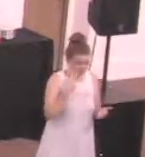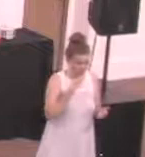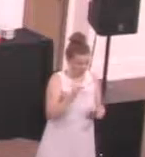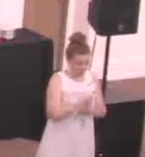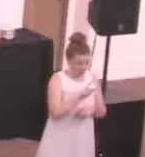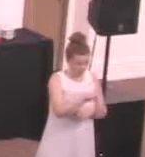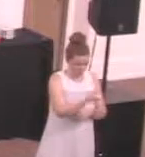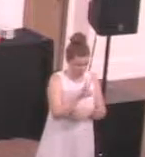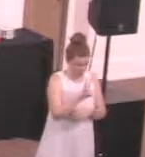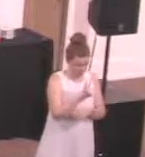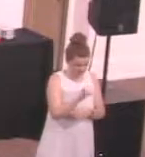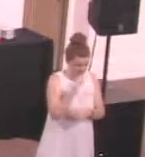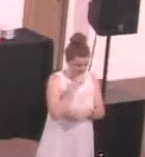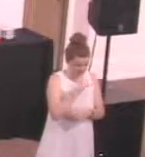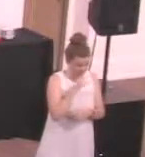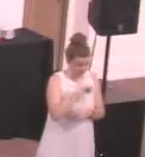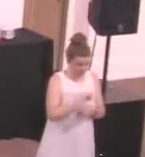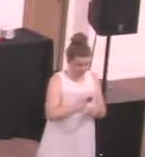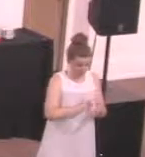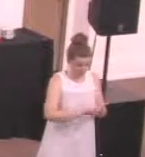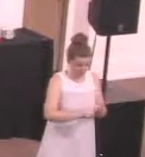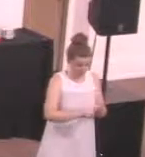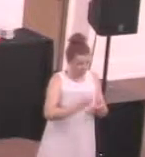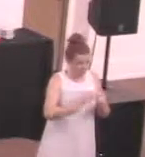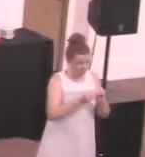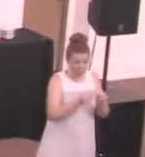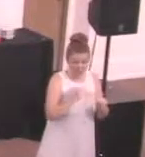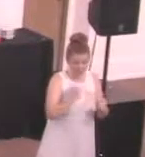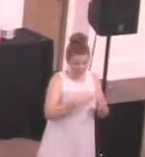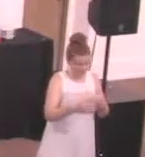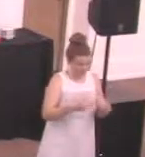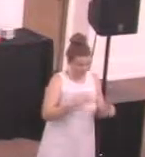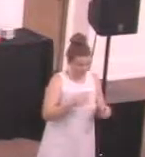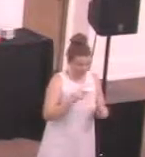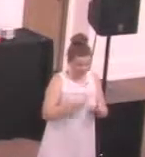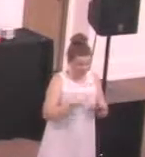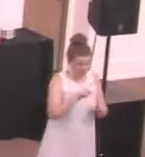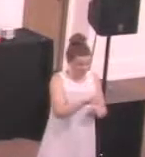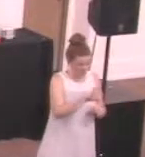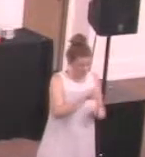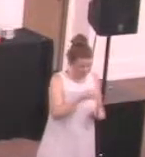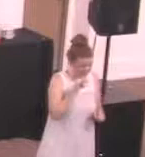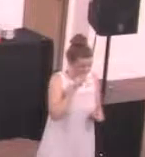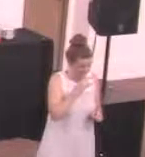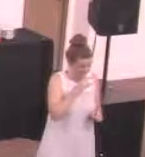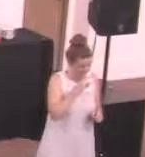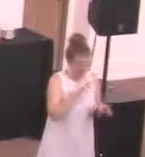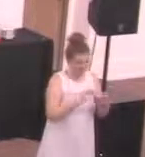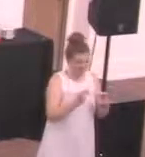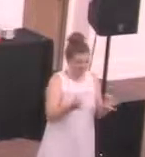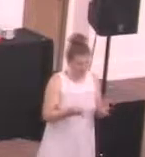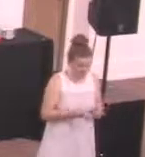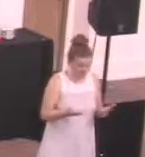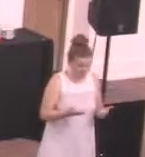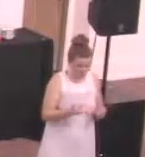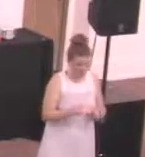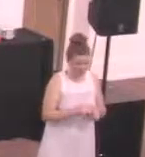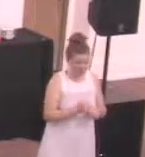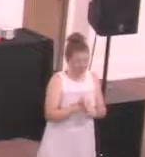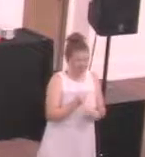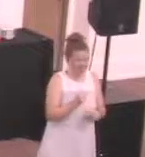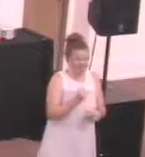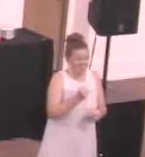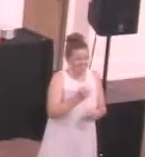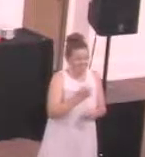kids between the three different events. Numbers don't matter, but those are 160 kids and families that got loved on